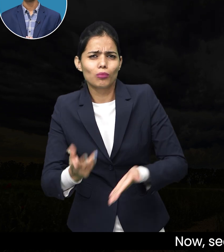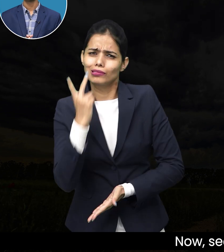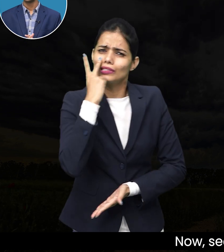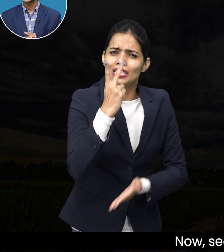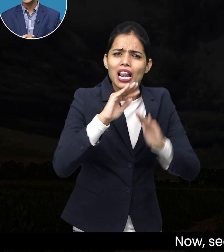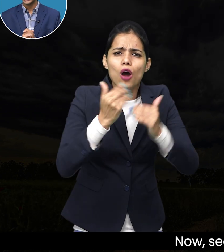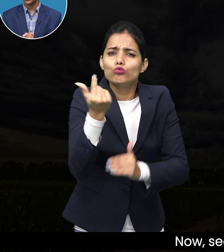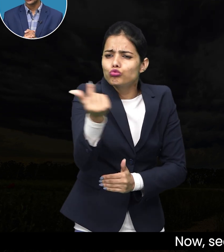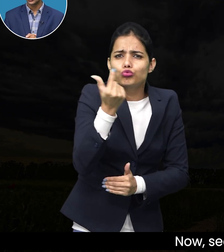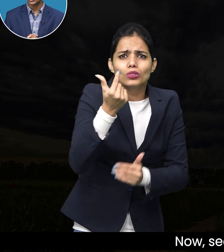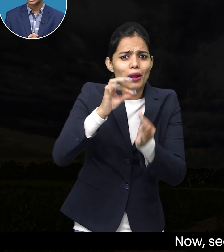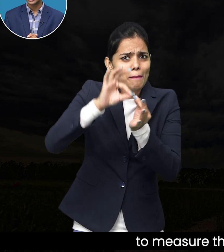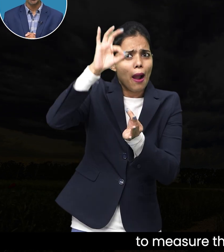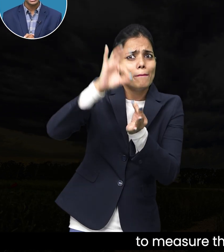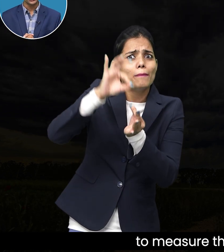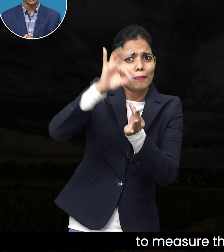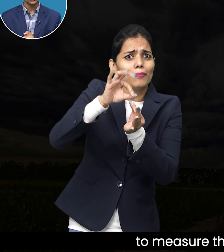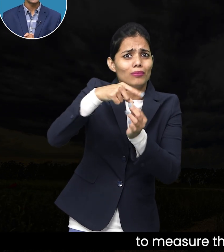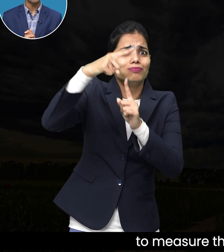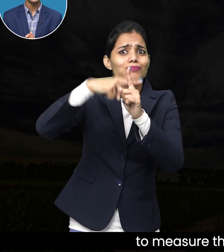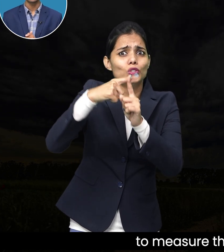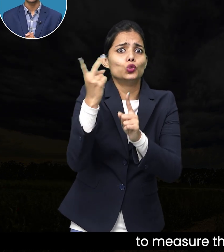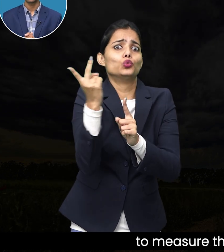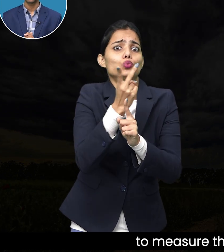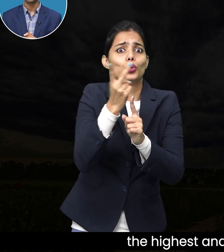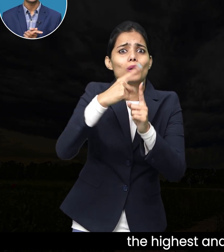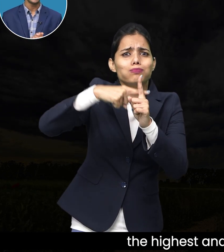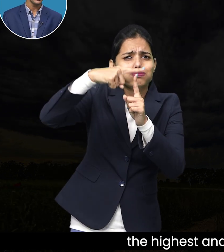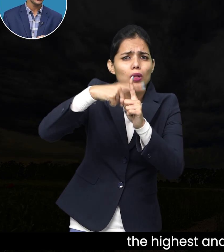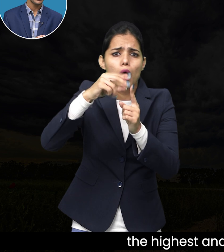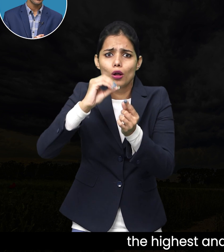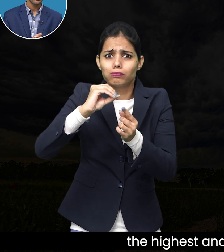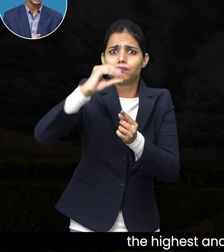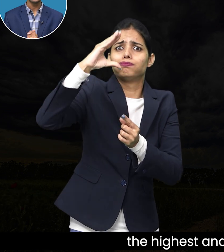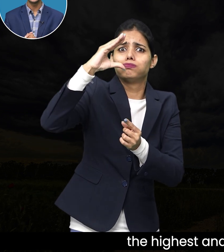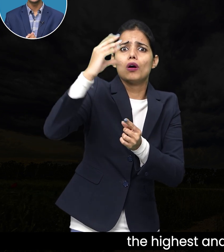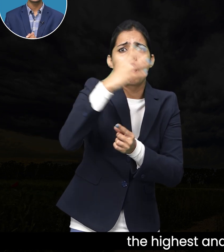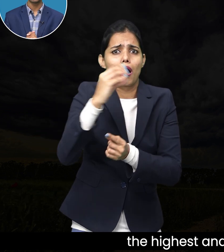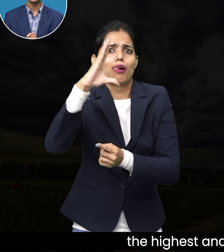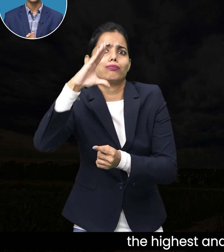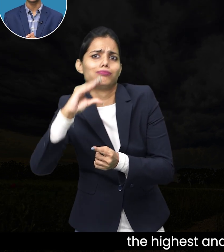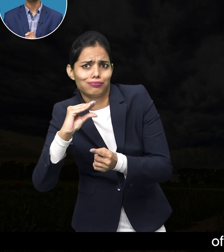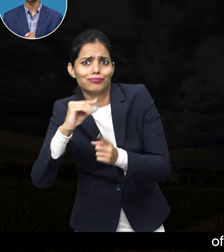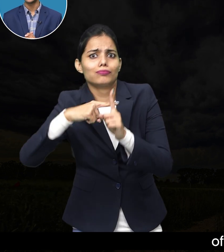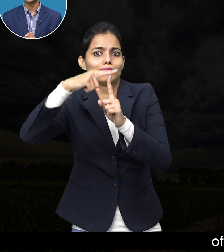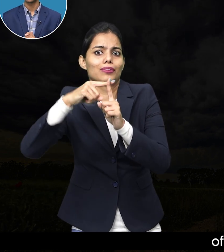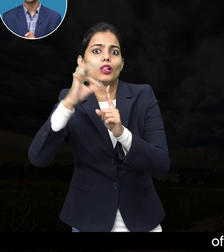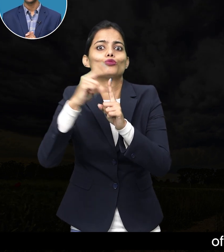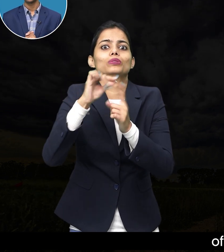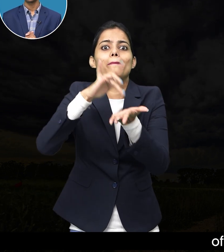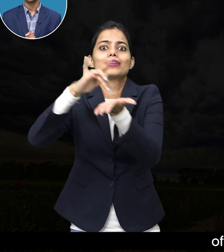Now, see how to use it to measure the two temperatures, the highest and the lowest temperatures of a